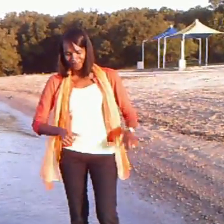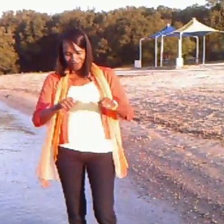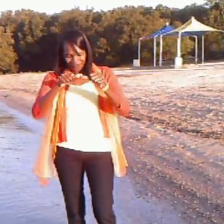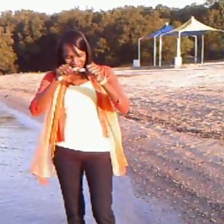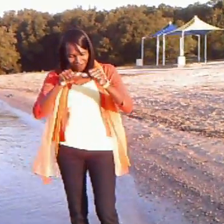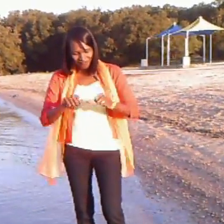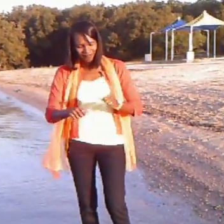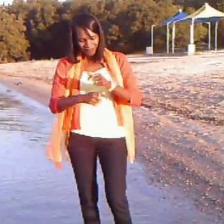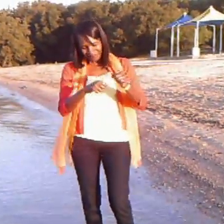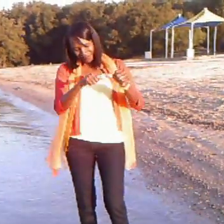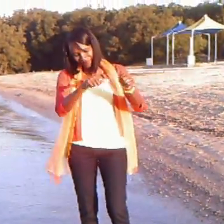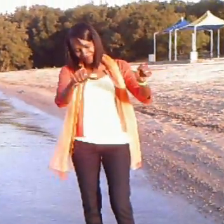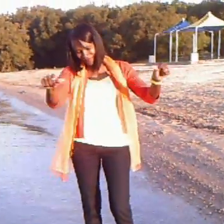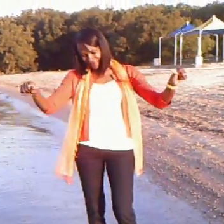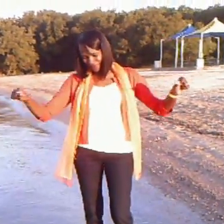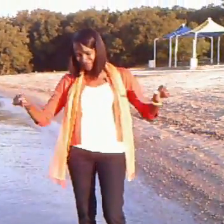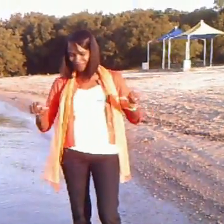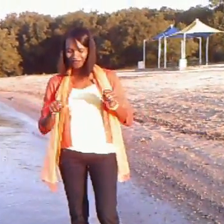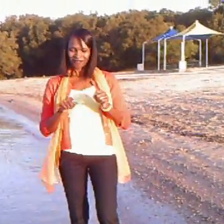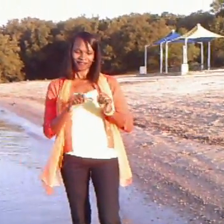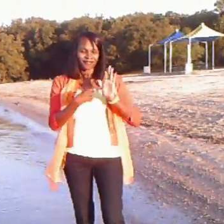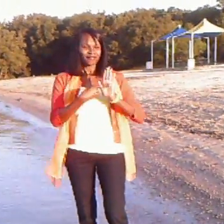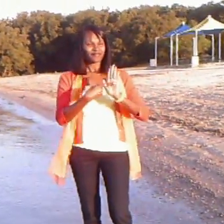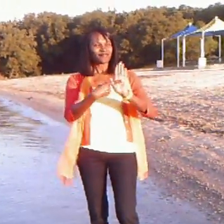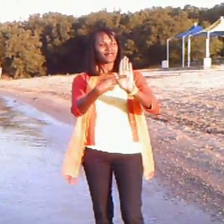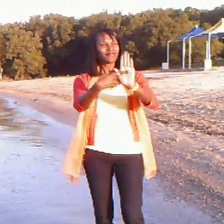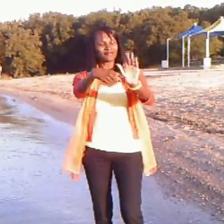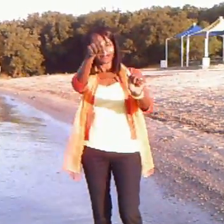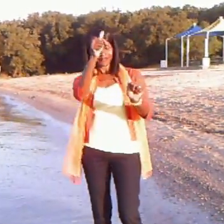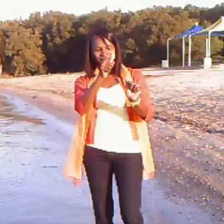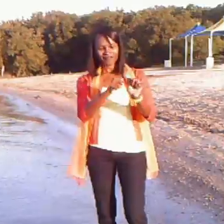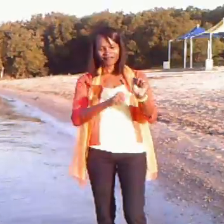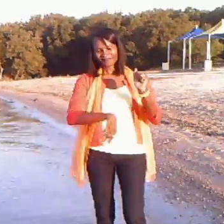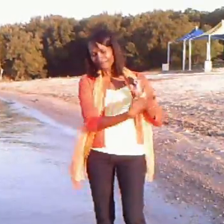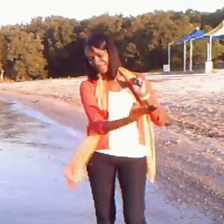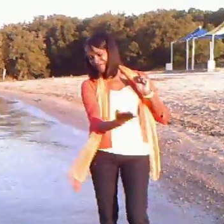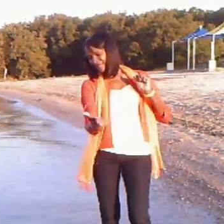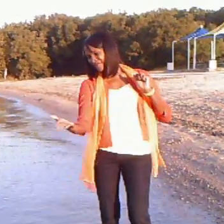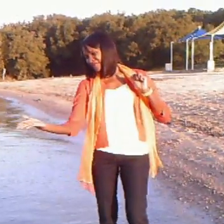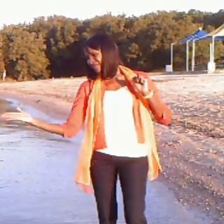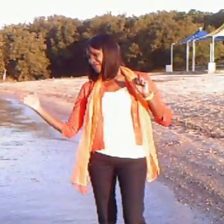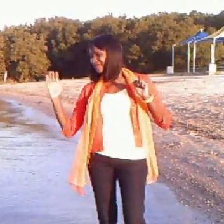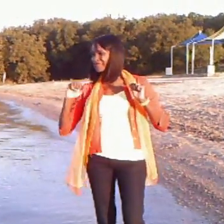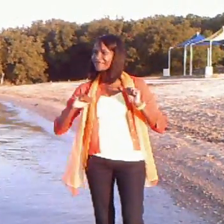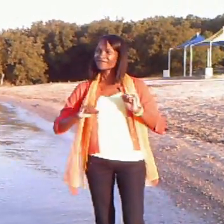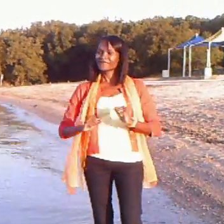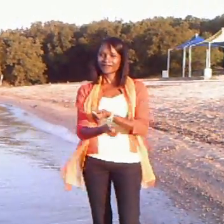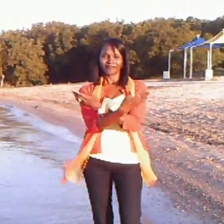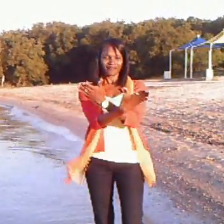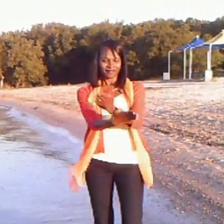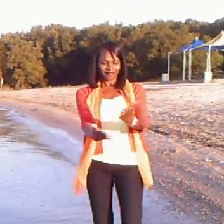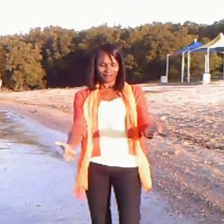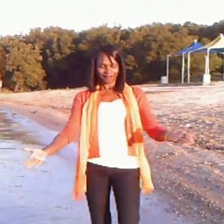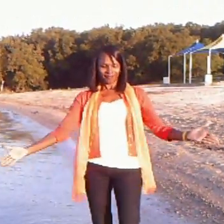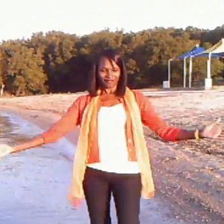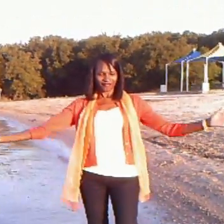I'll show you everything With arms while upon Now